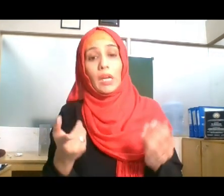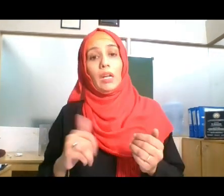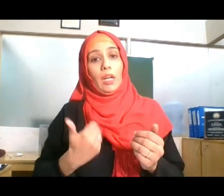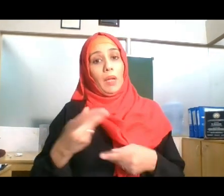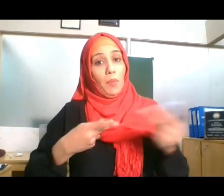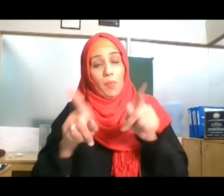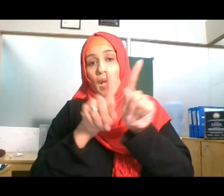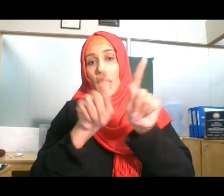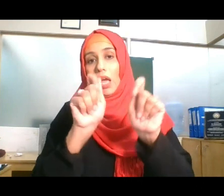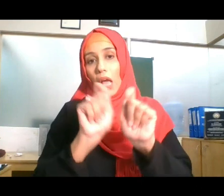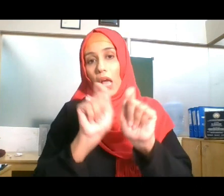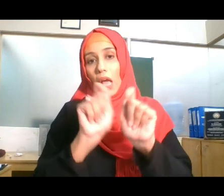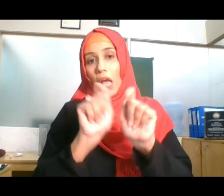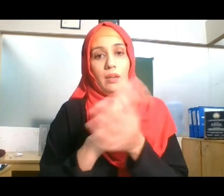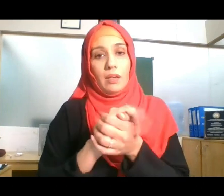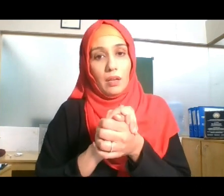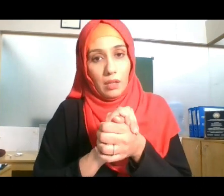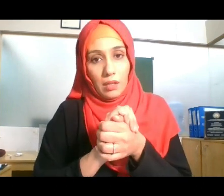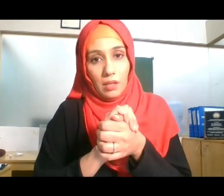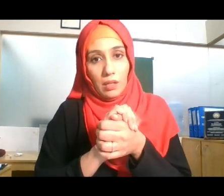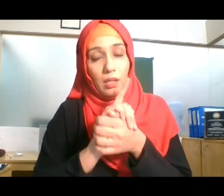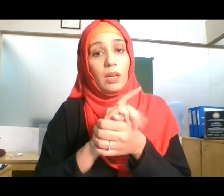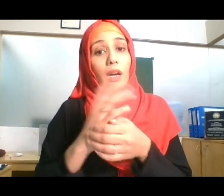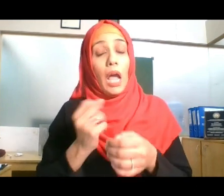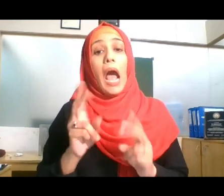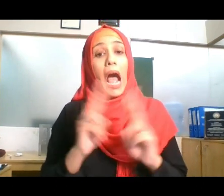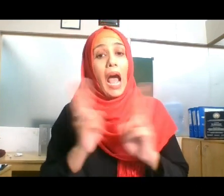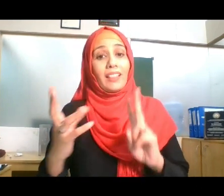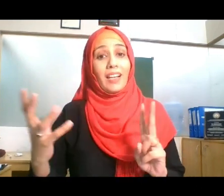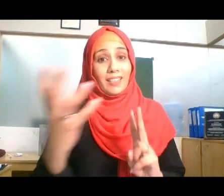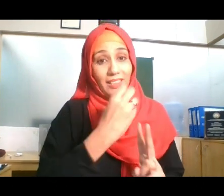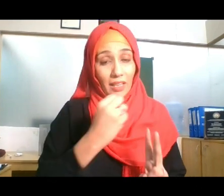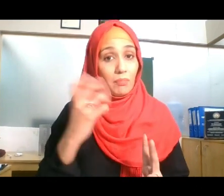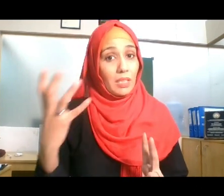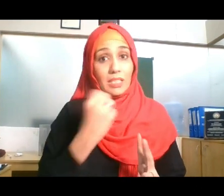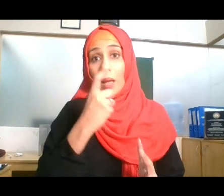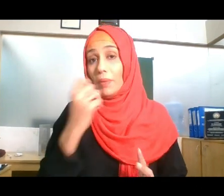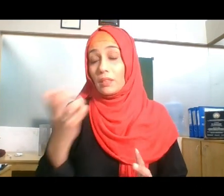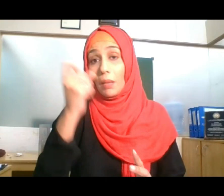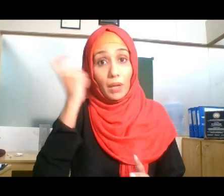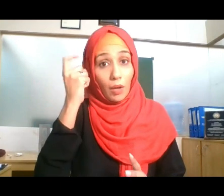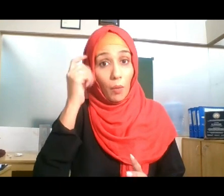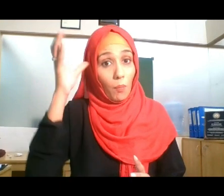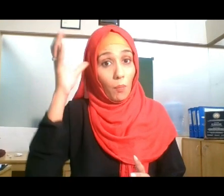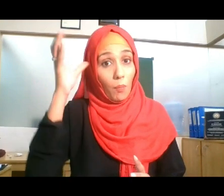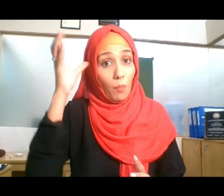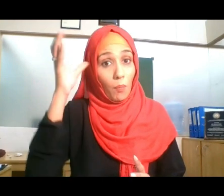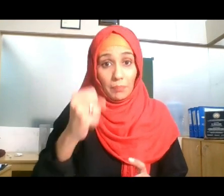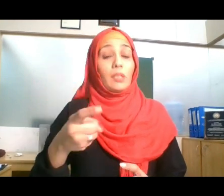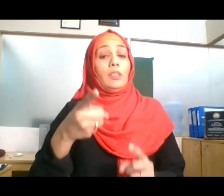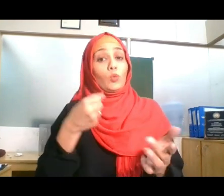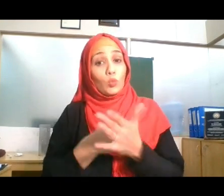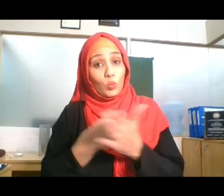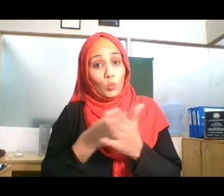right? So the need for collective behavior through multi-stakeholder partnerships, I believe, is evident by